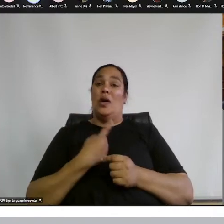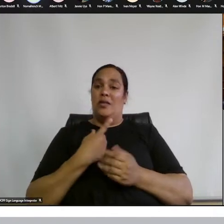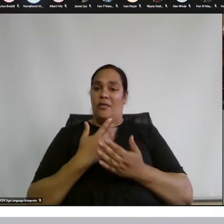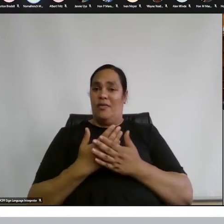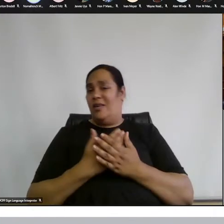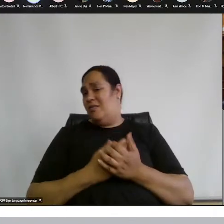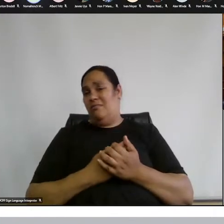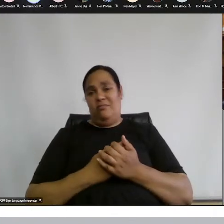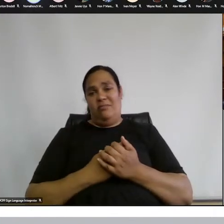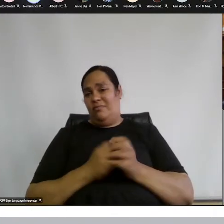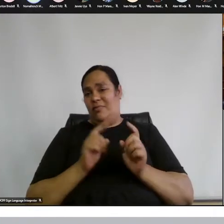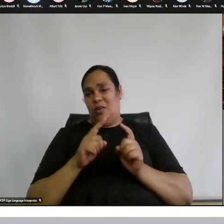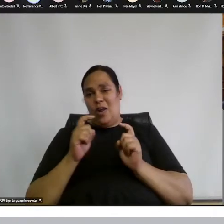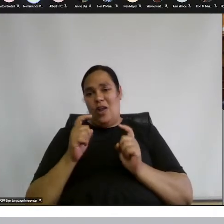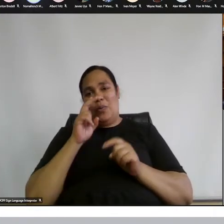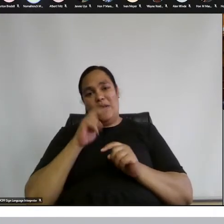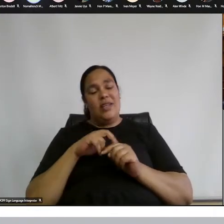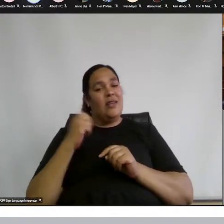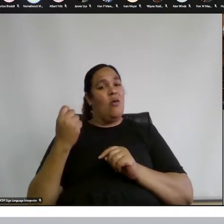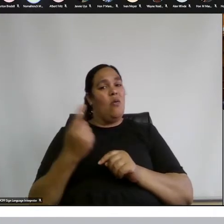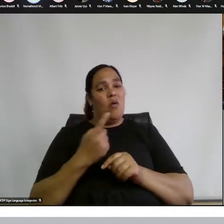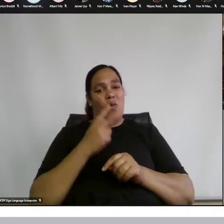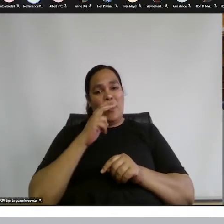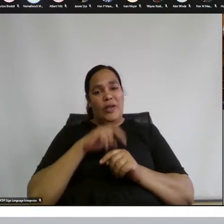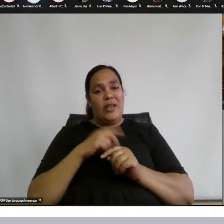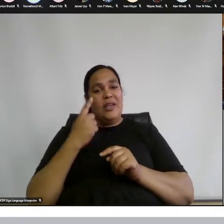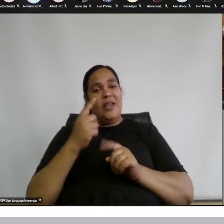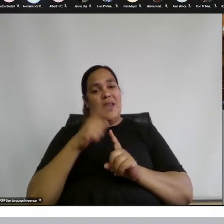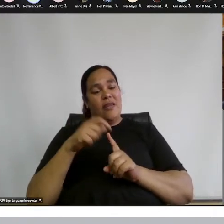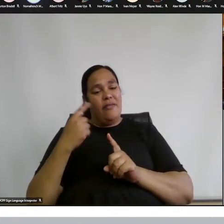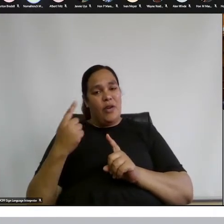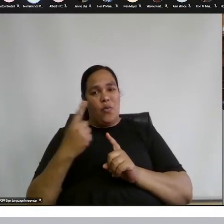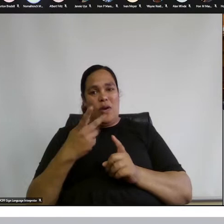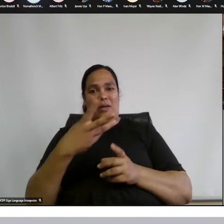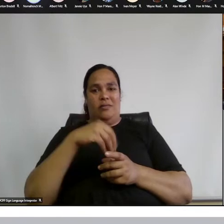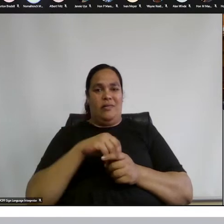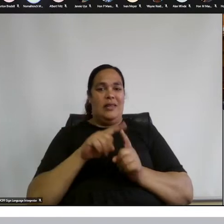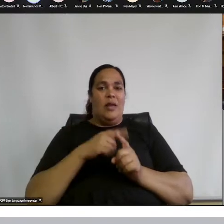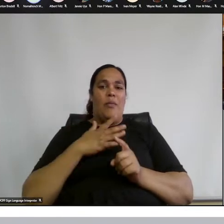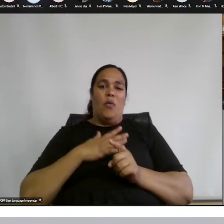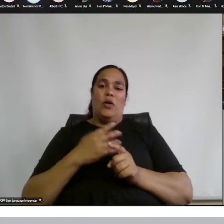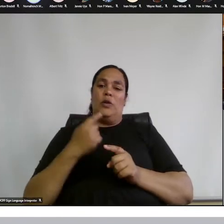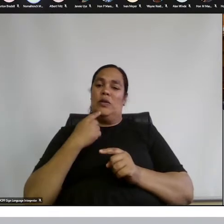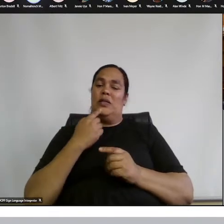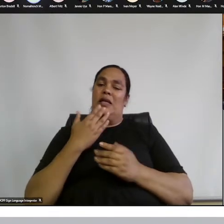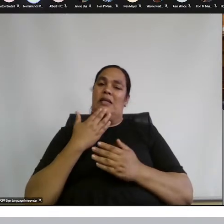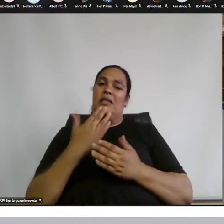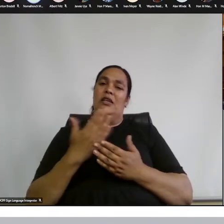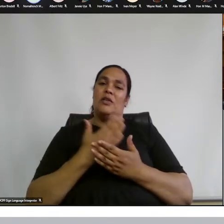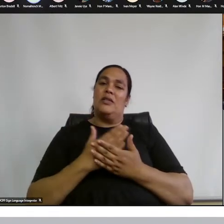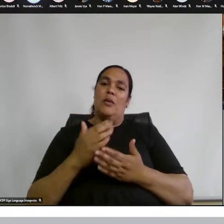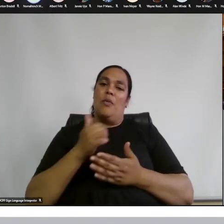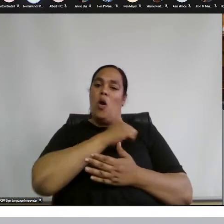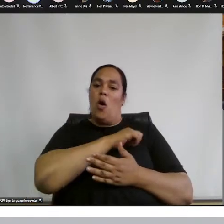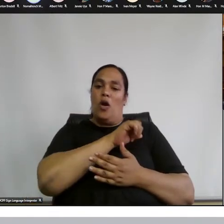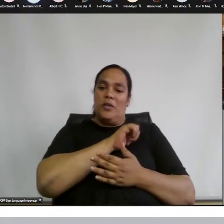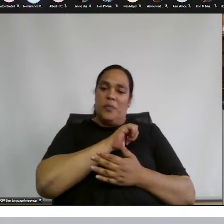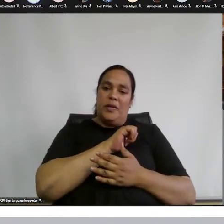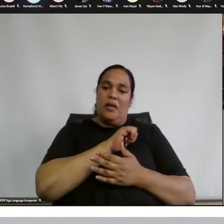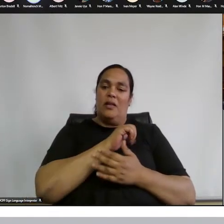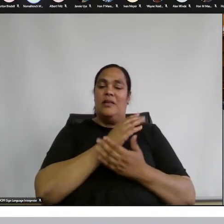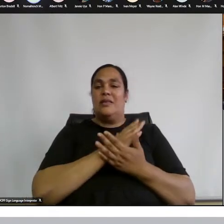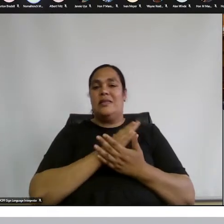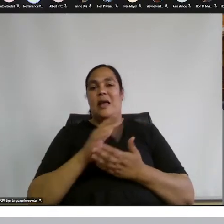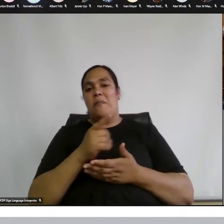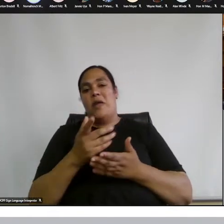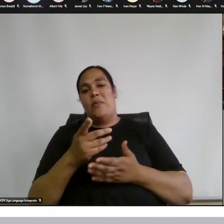as health. We need everyone. I mentioned the private hospitals. I also want to mention some others, the hospital heroes. Some of